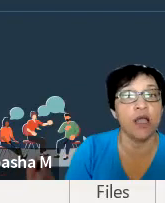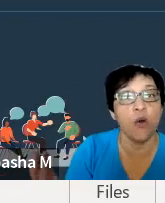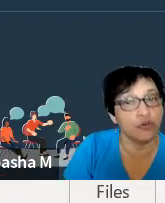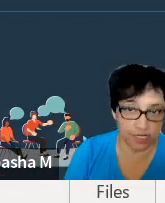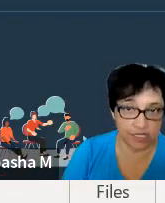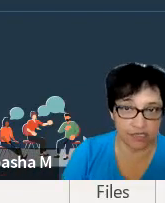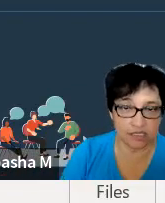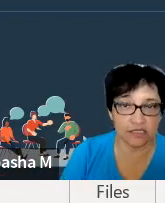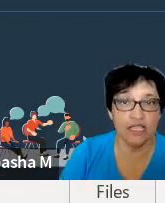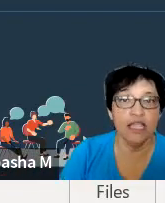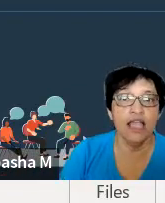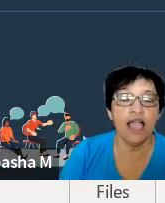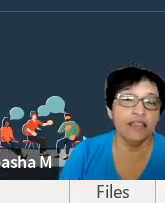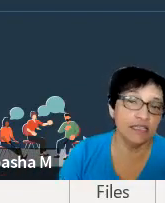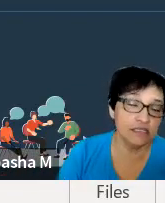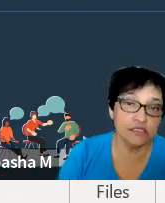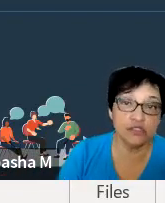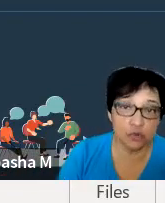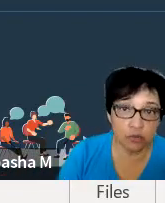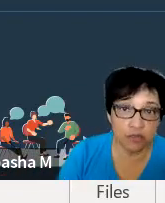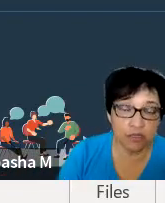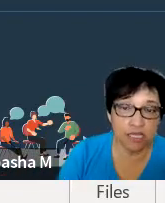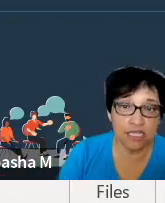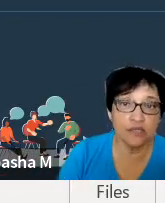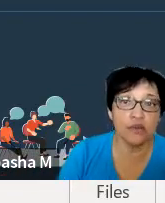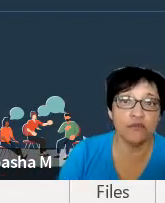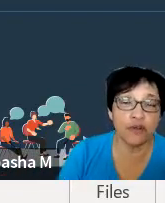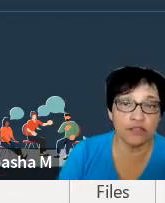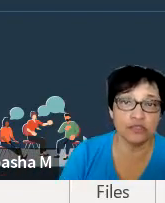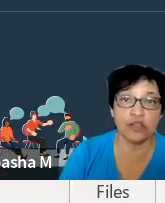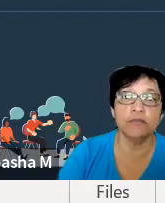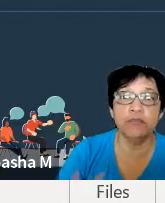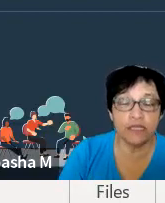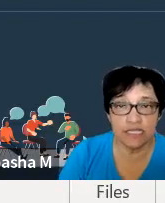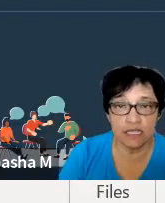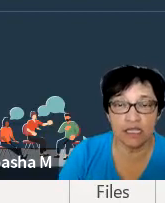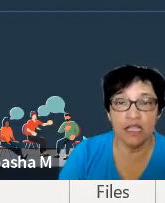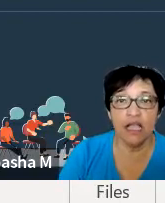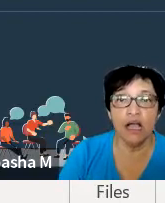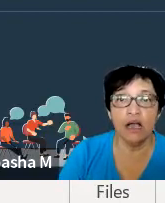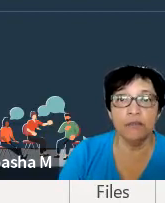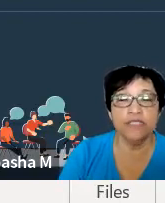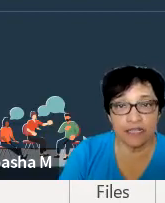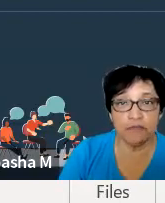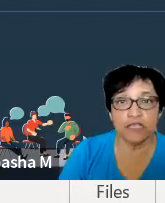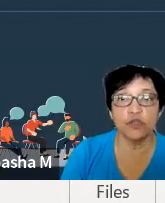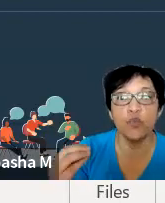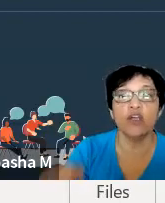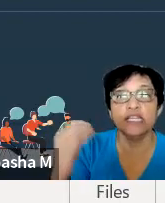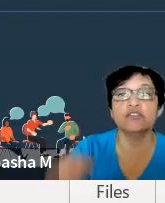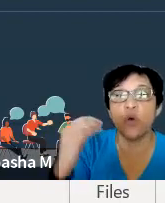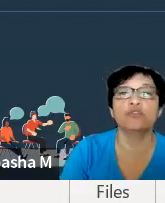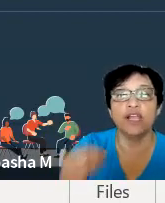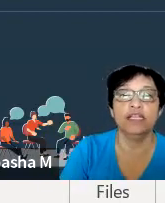something already exists. I think this is doable for us to start building a database on